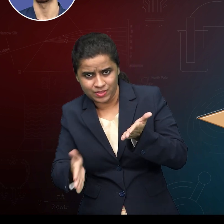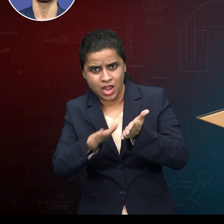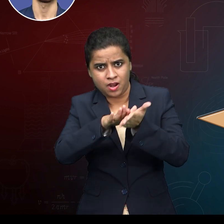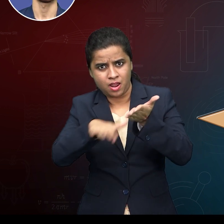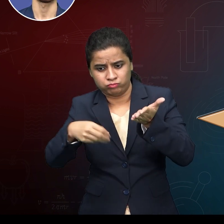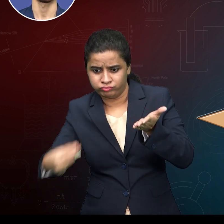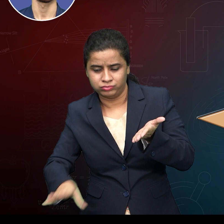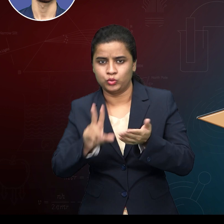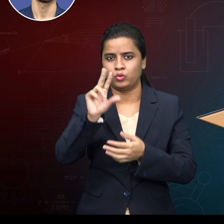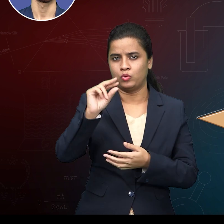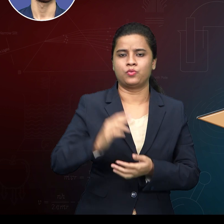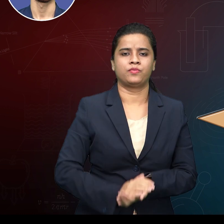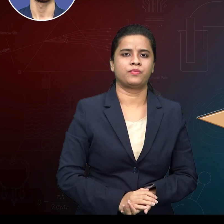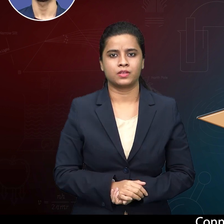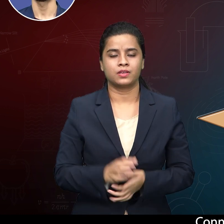down.